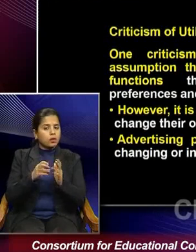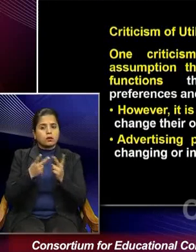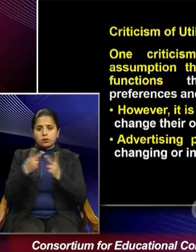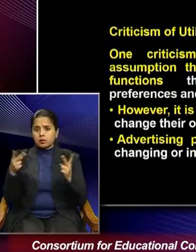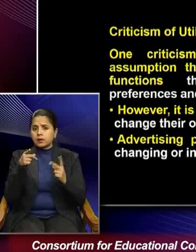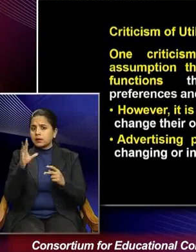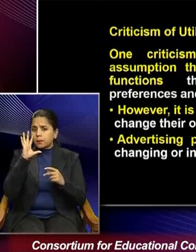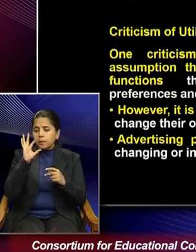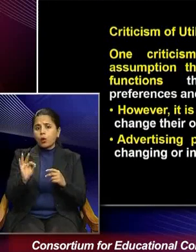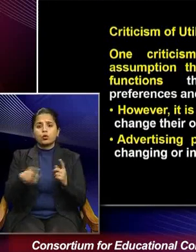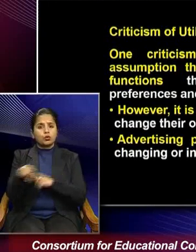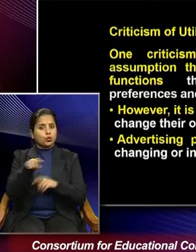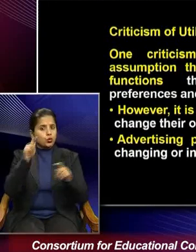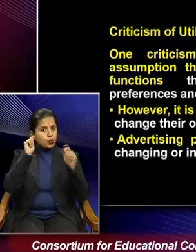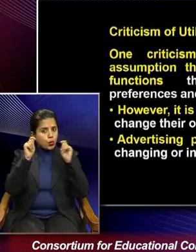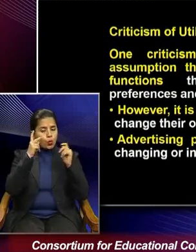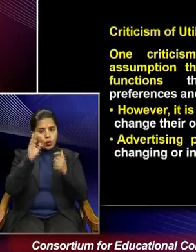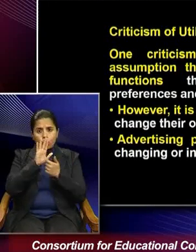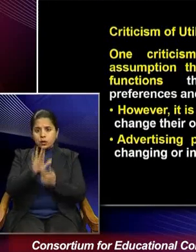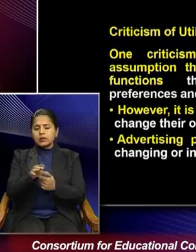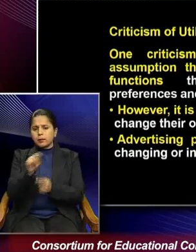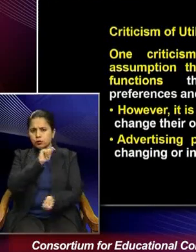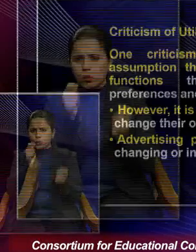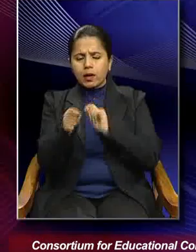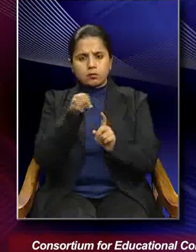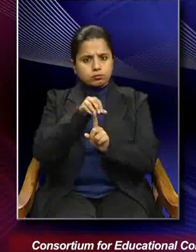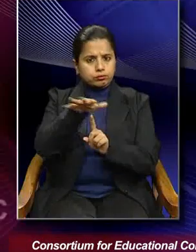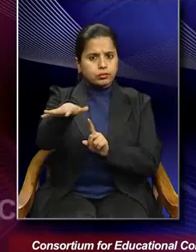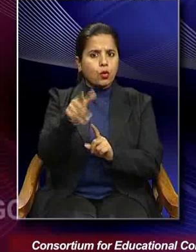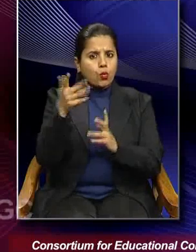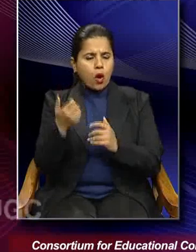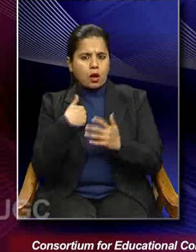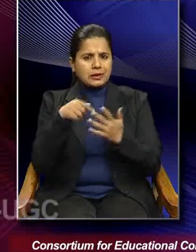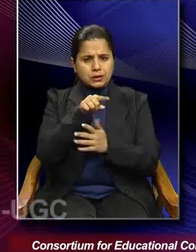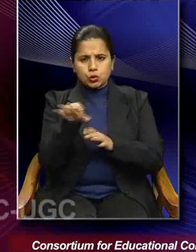very important critical role in changing and influencing our preferences.